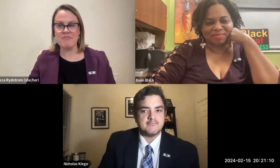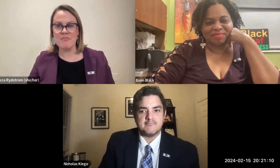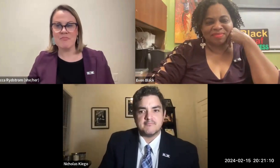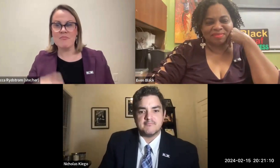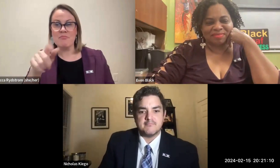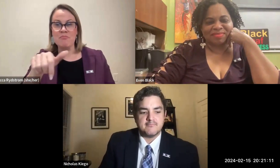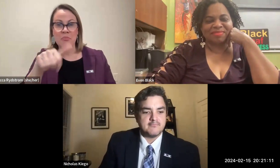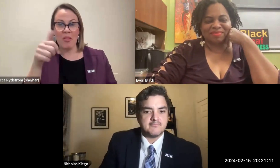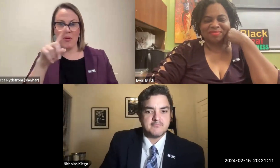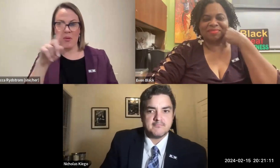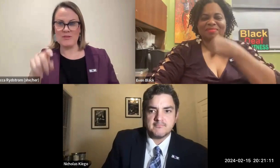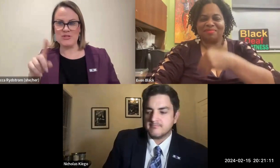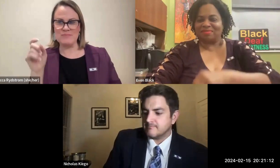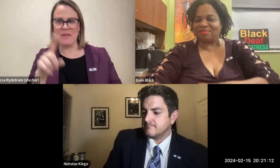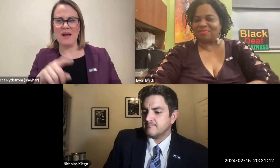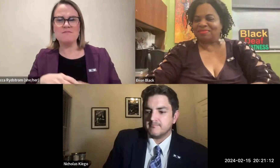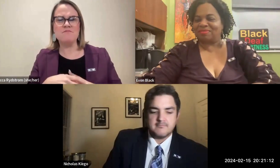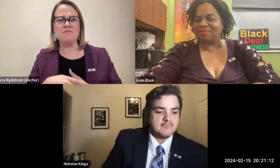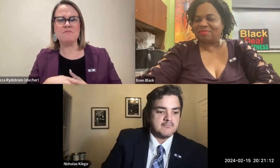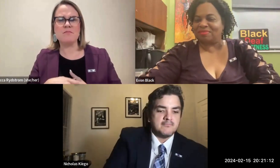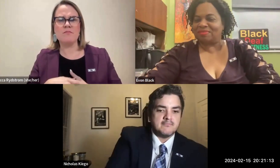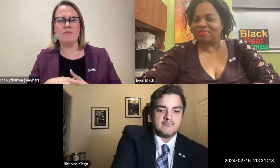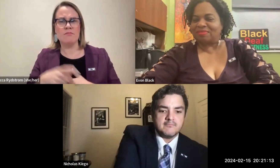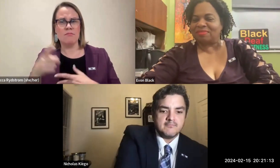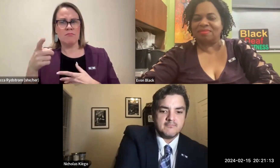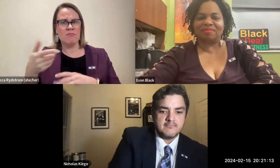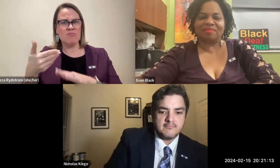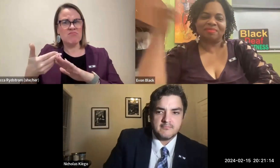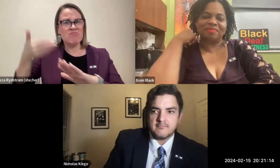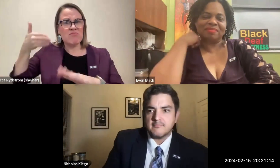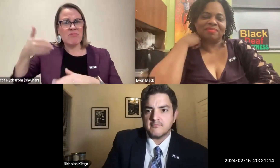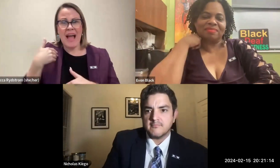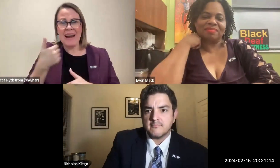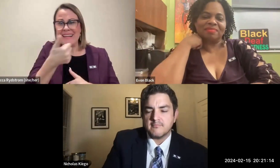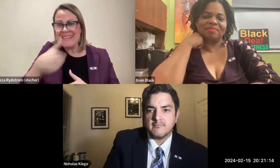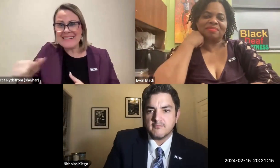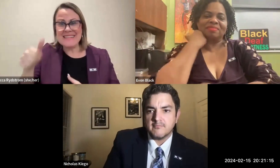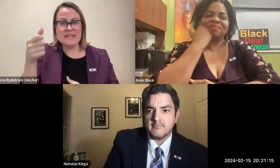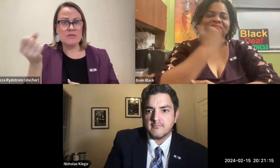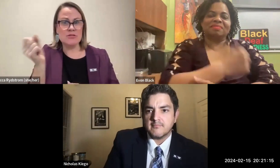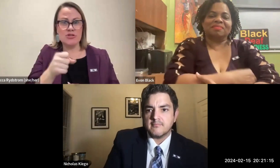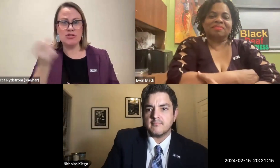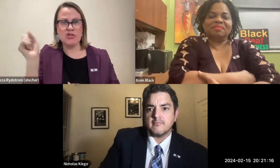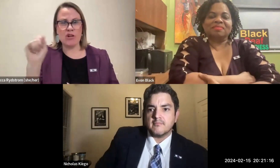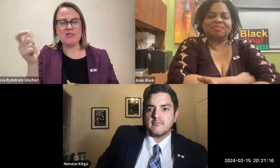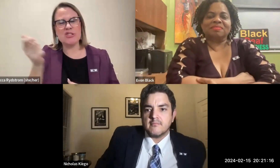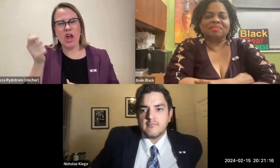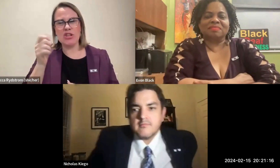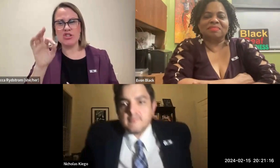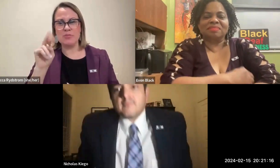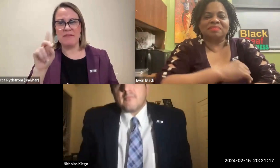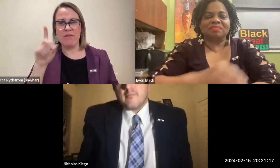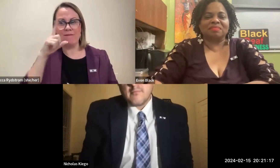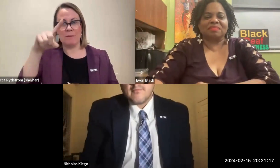about exactly what that's going to look like. There are other questions coming in from the audience.